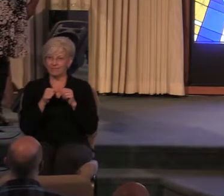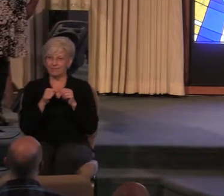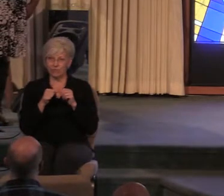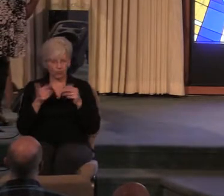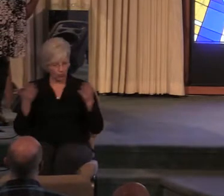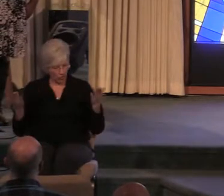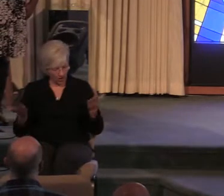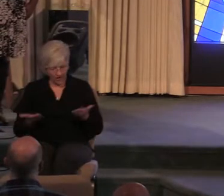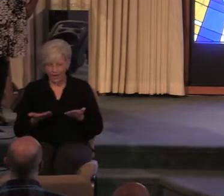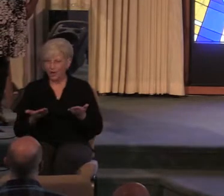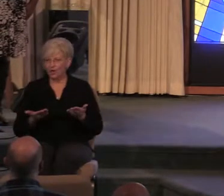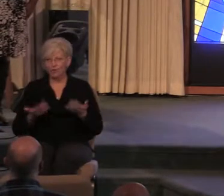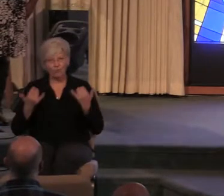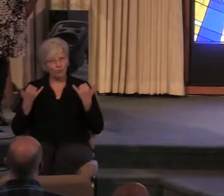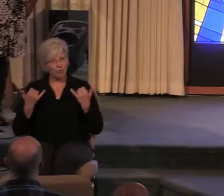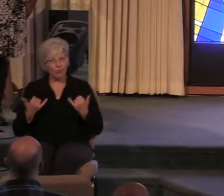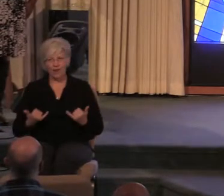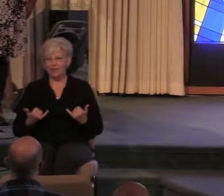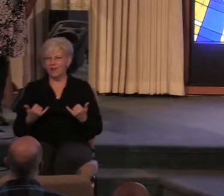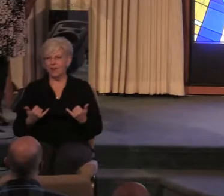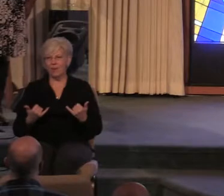right here, right now,